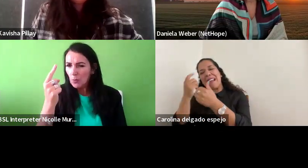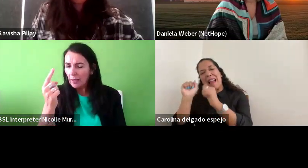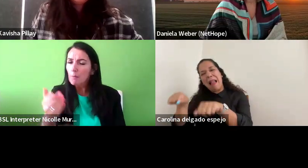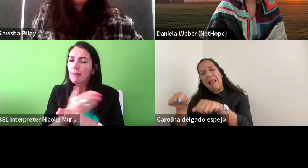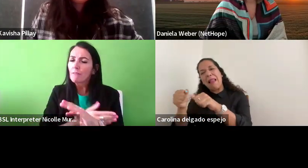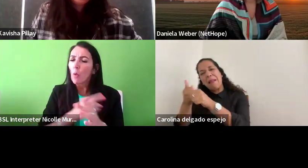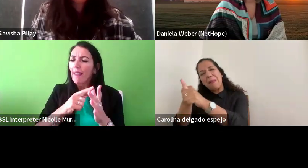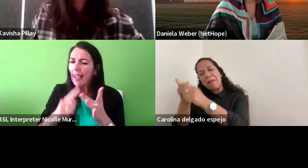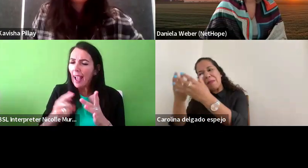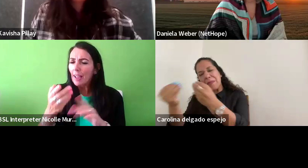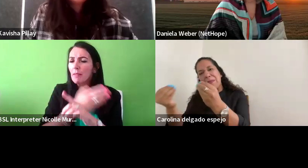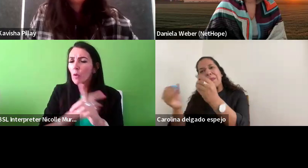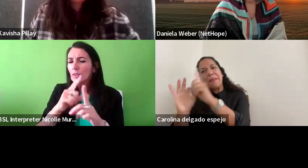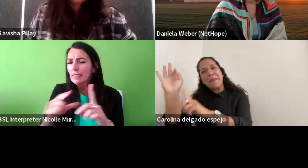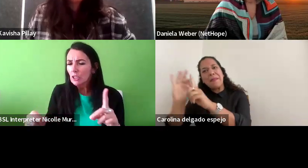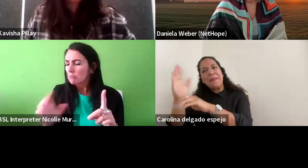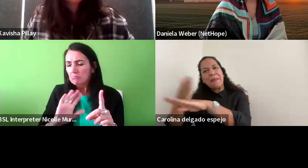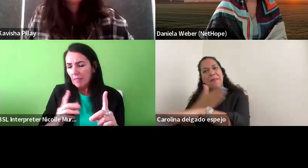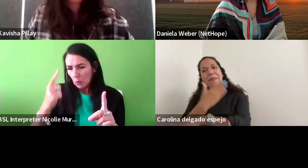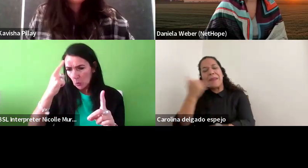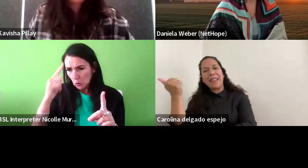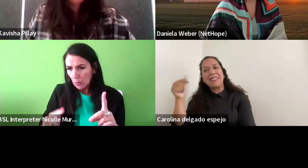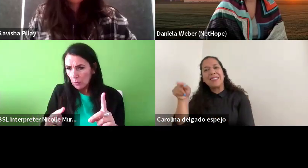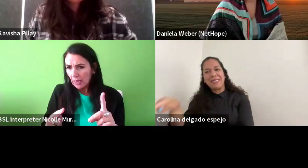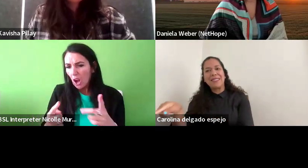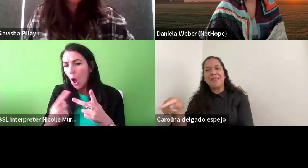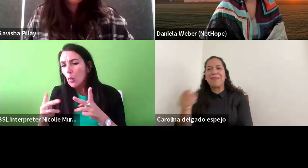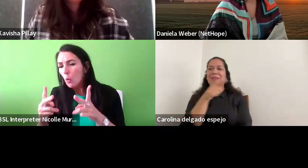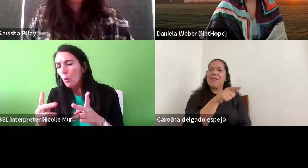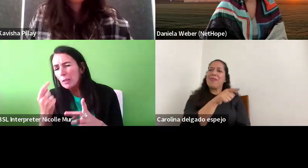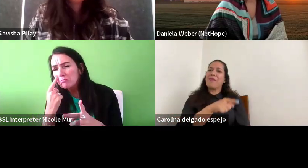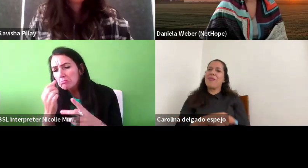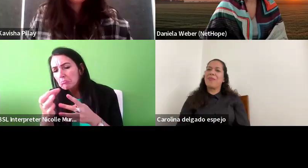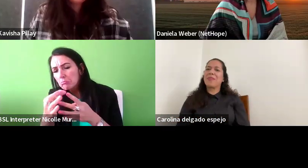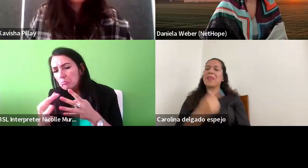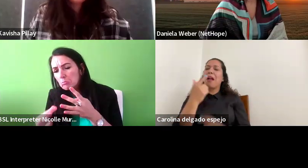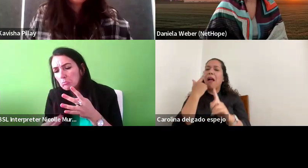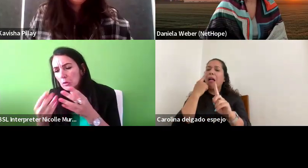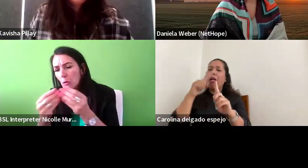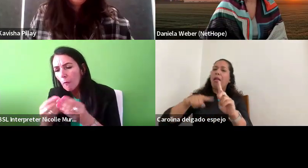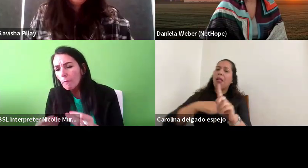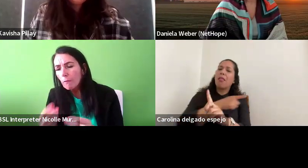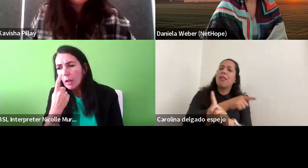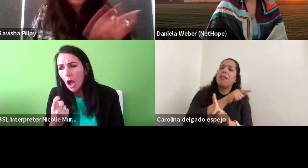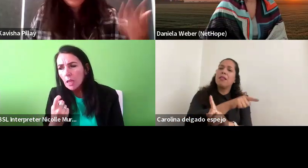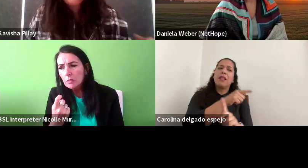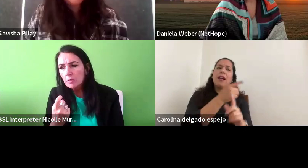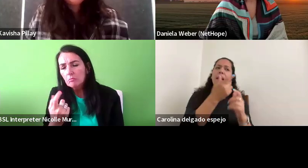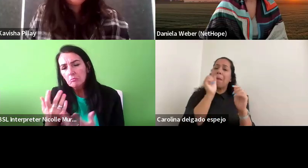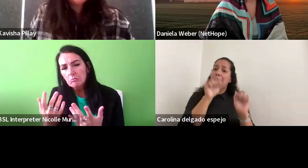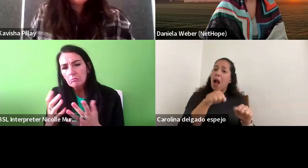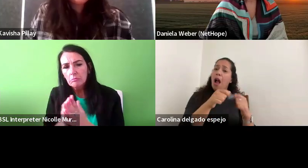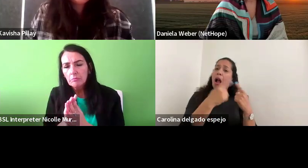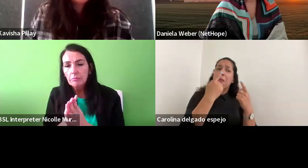think a digital solution may be necessary to these problems that we're experiencing? Yeah, I'd be happy